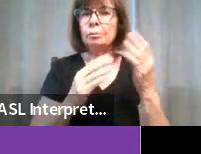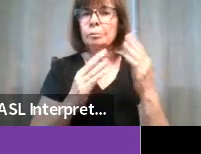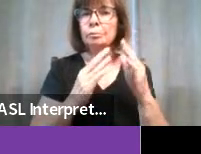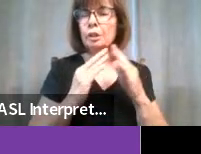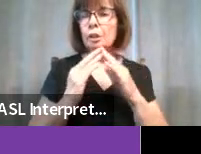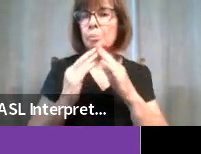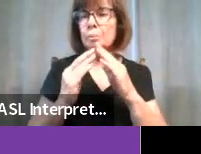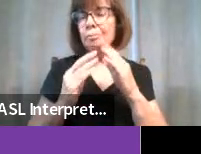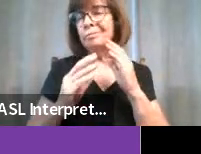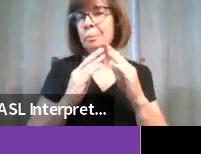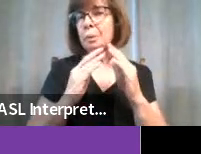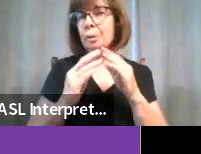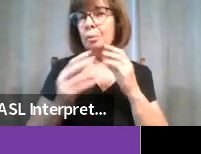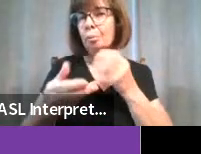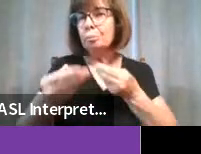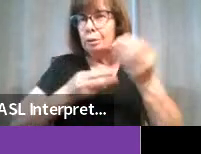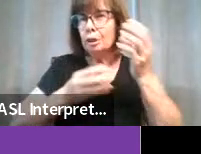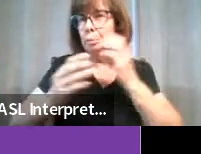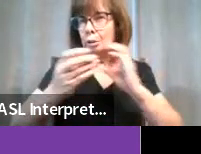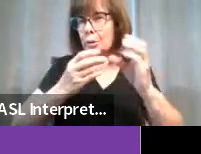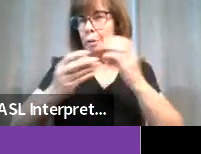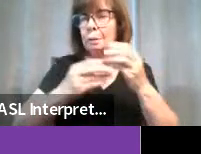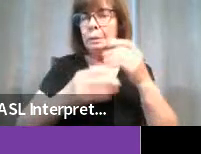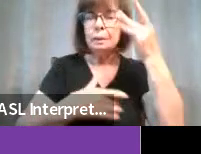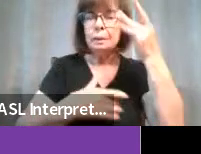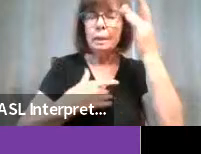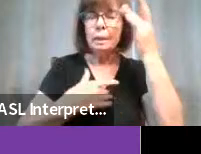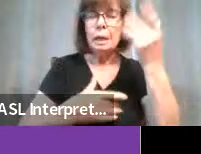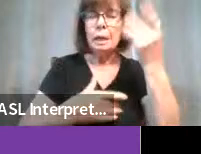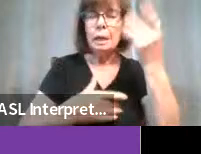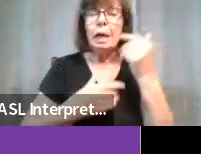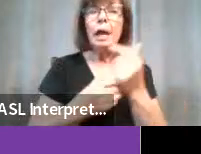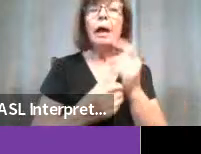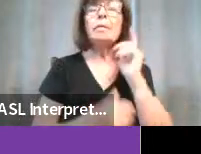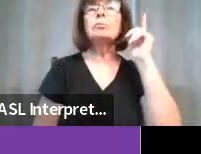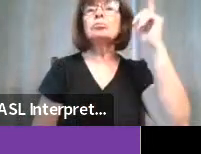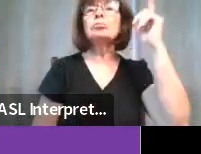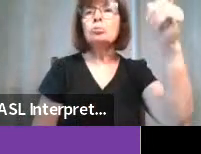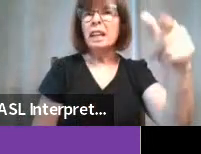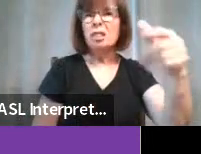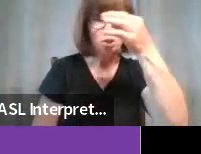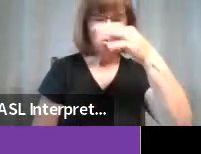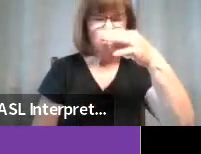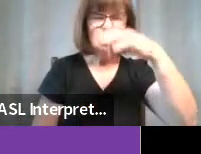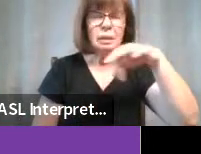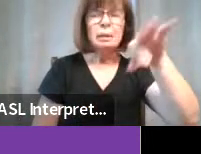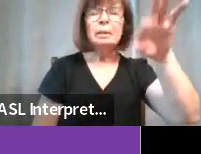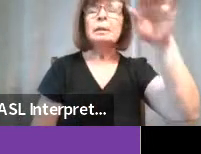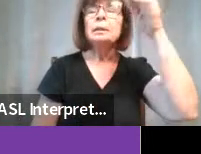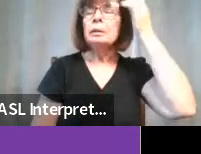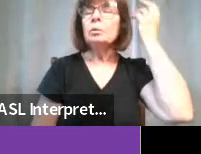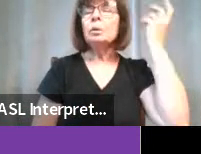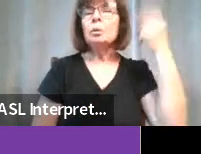too far down the road, our COVID vaccine unit will be folding with our immunization unit.